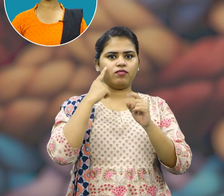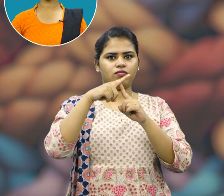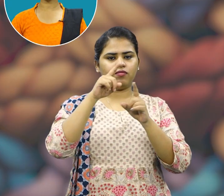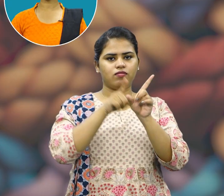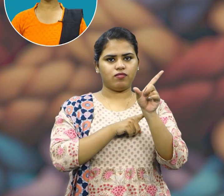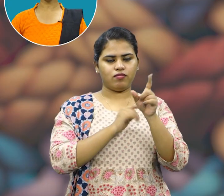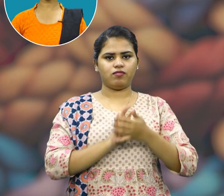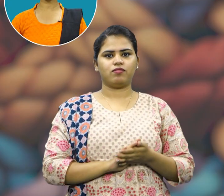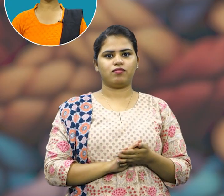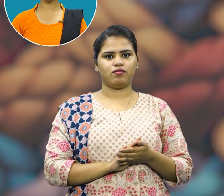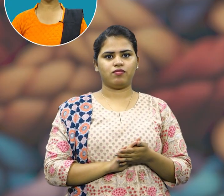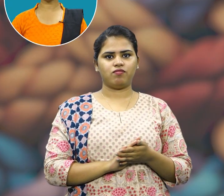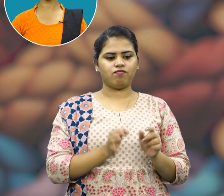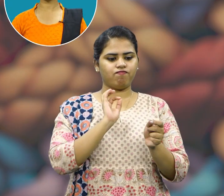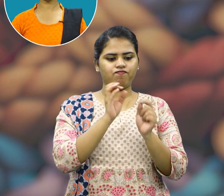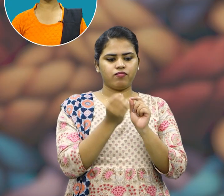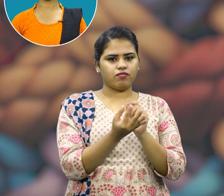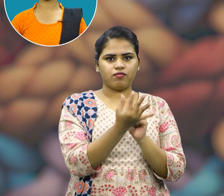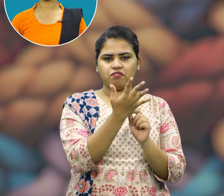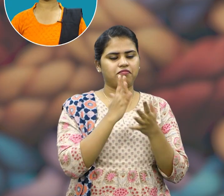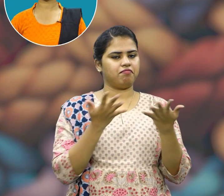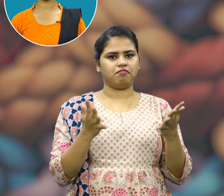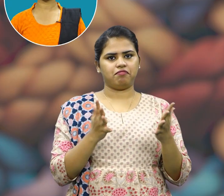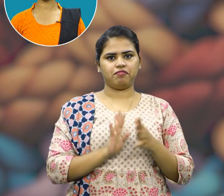hand, they are not inflammable also.